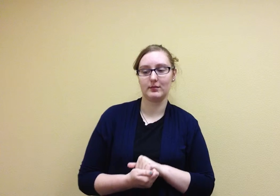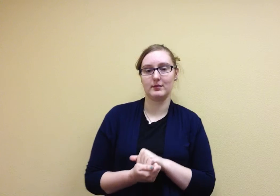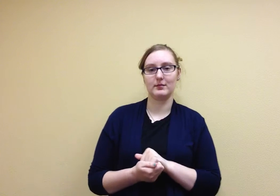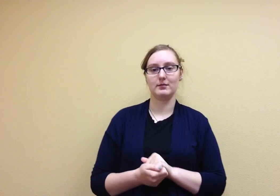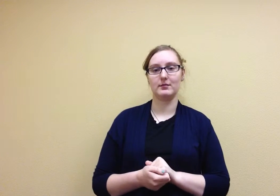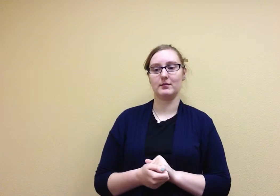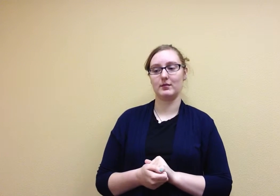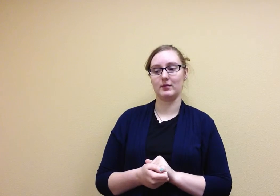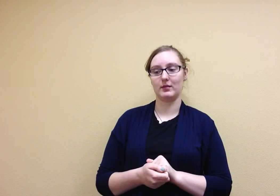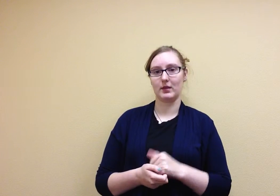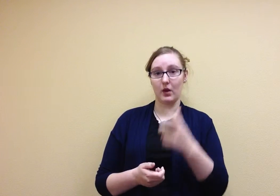Watch the compass.